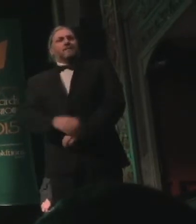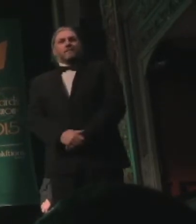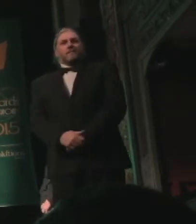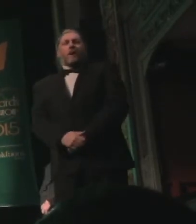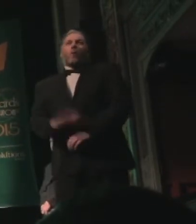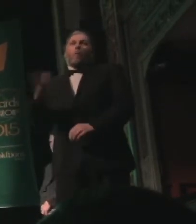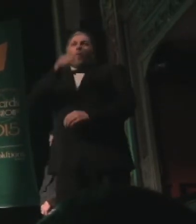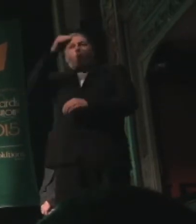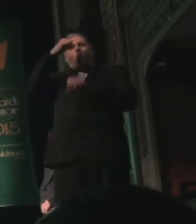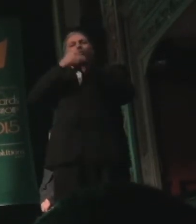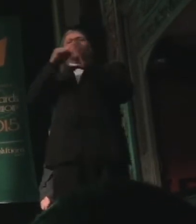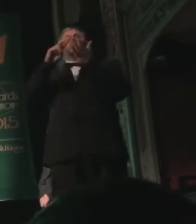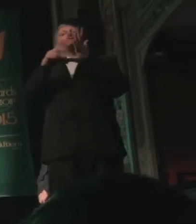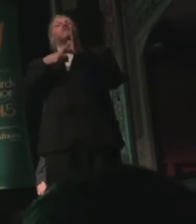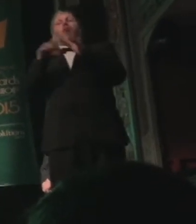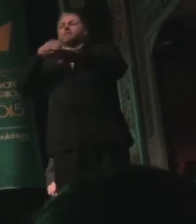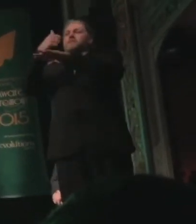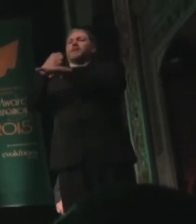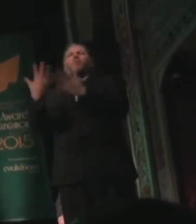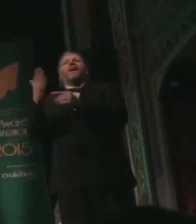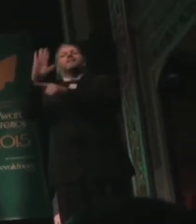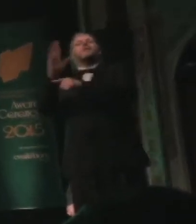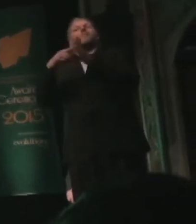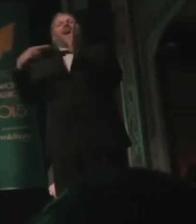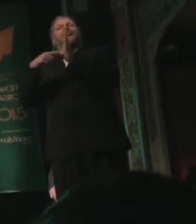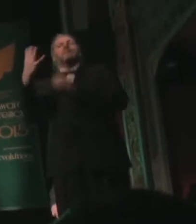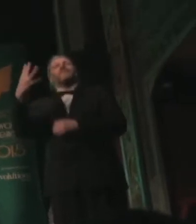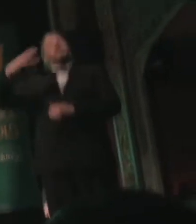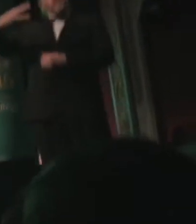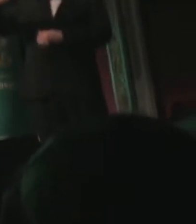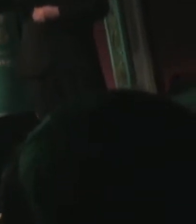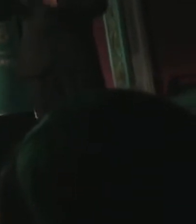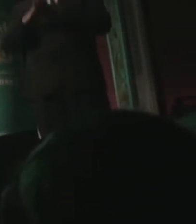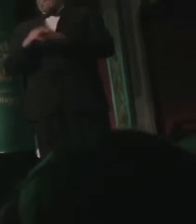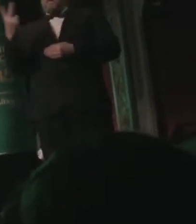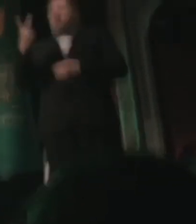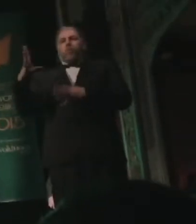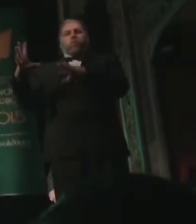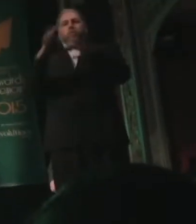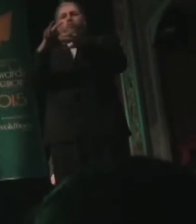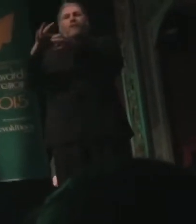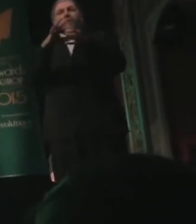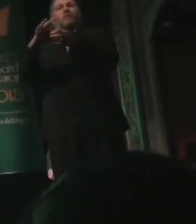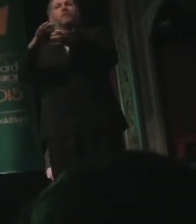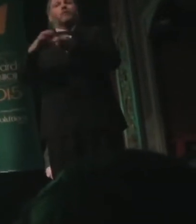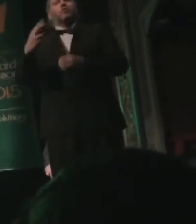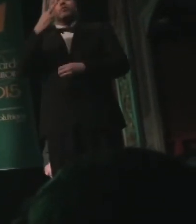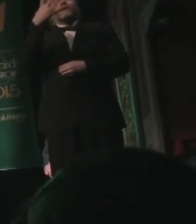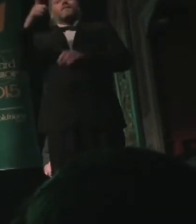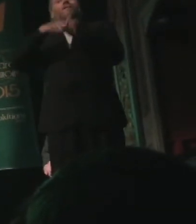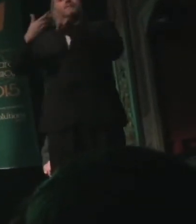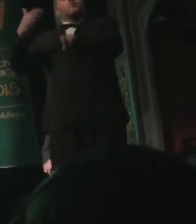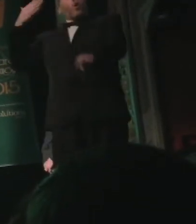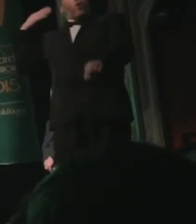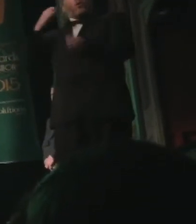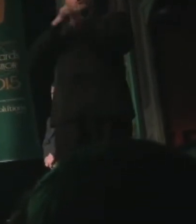know Gina as a powerhouse behind films of 59. The two are synonymous, you can't have one without the other. 25 years ago, Gina created and